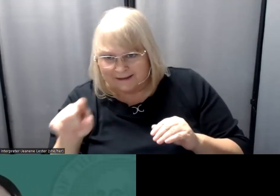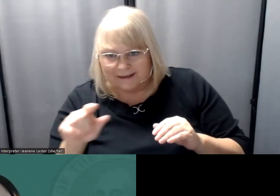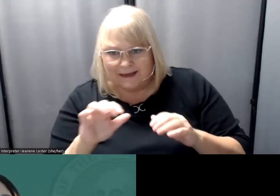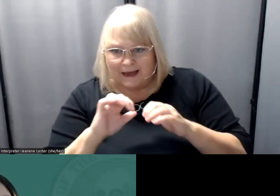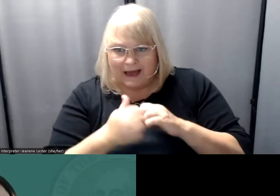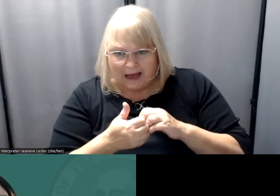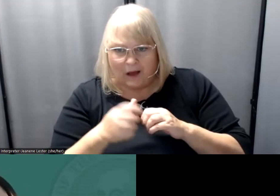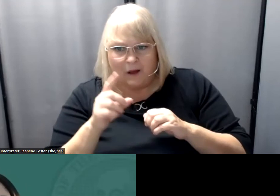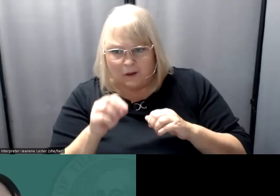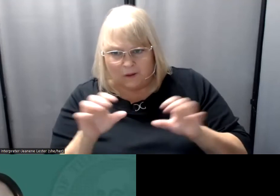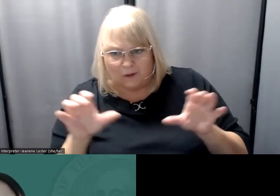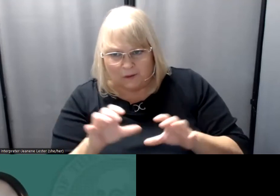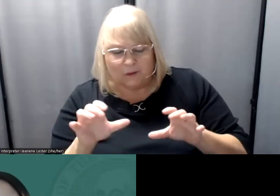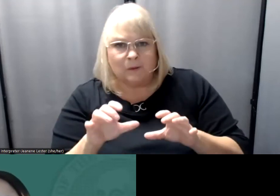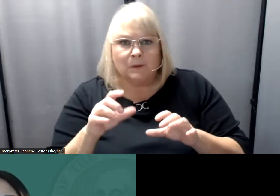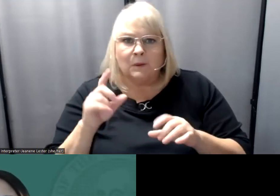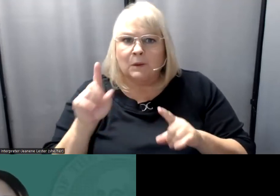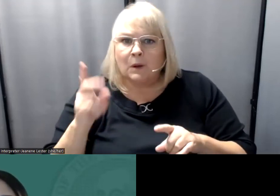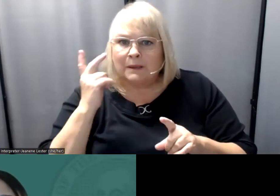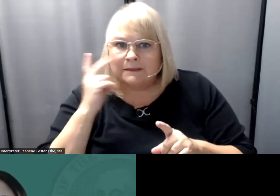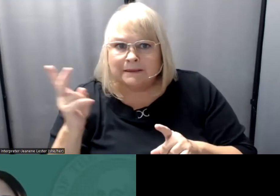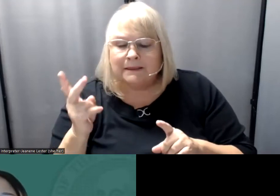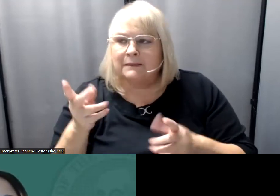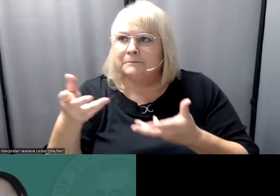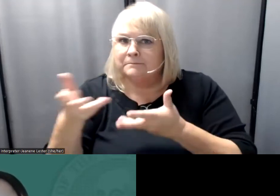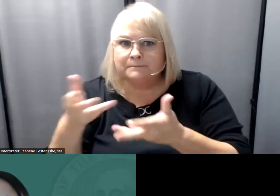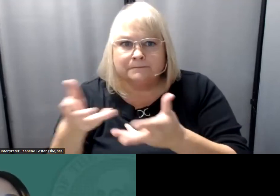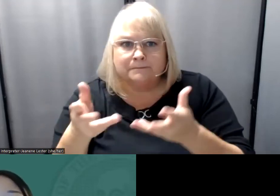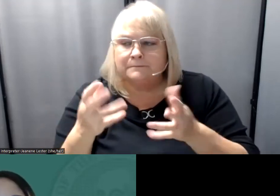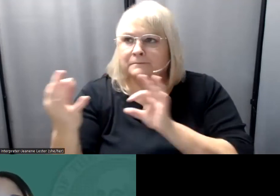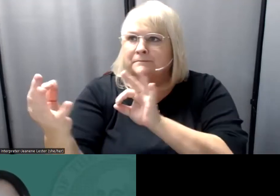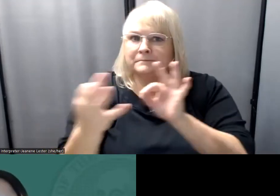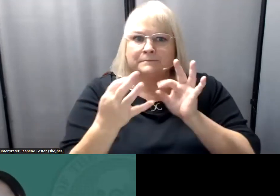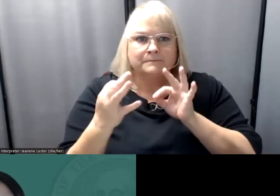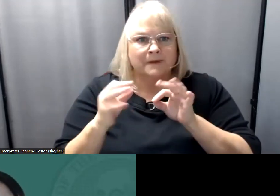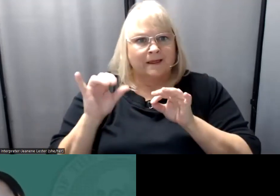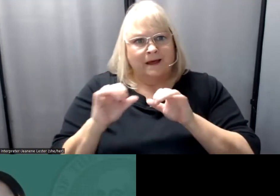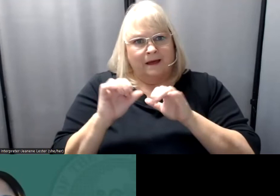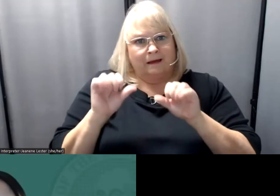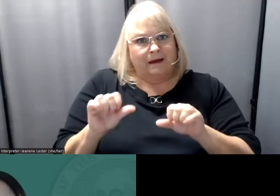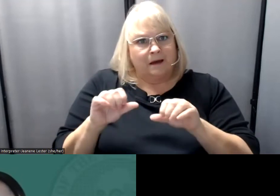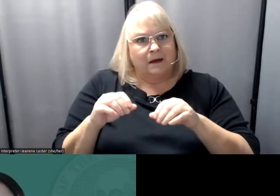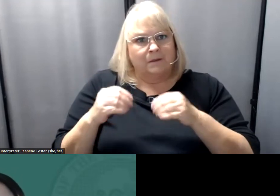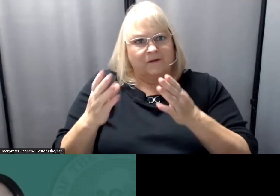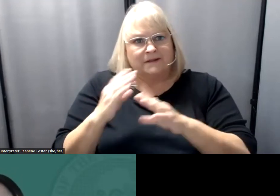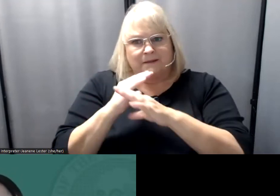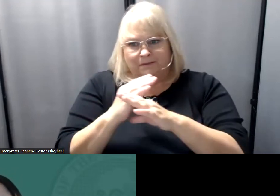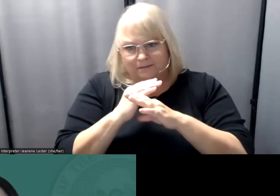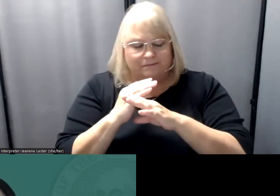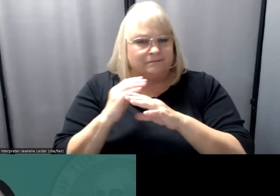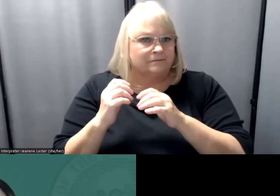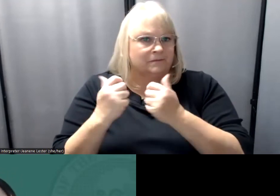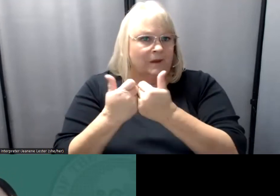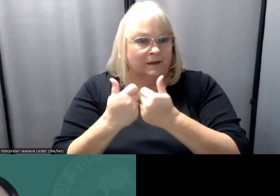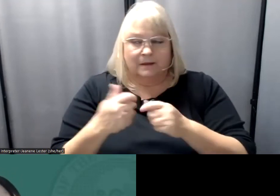from home, that may present some challenges. Yeah, thanks. If I wasn't clear about that, thank you for tying that up.